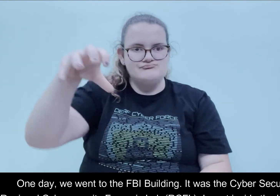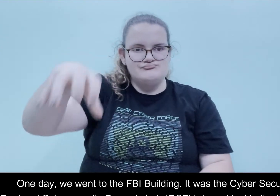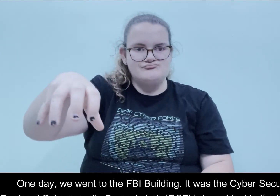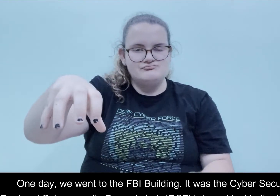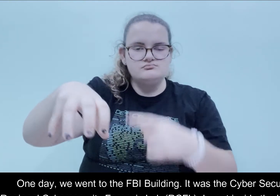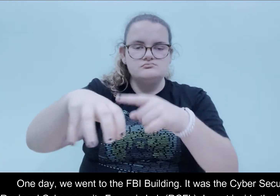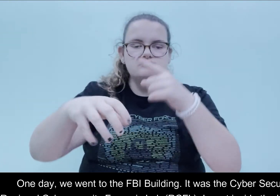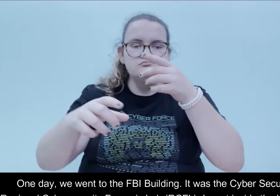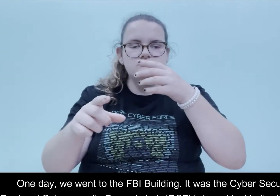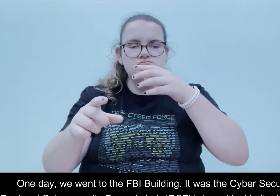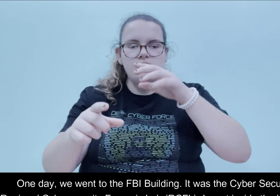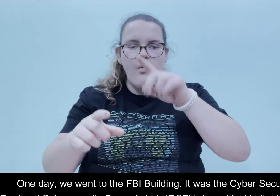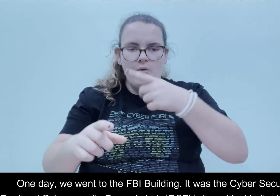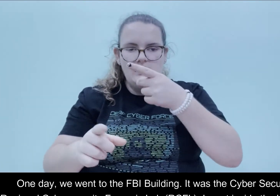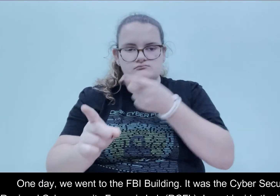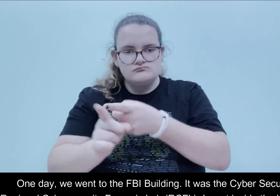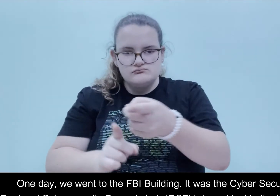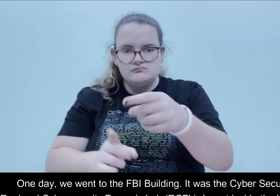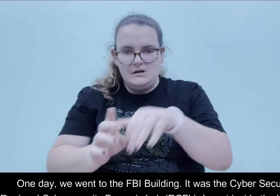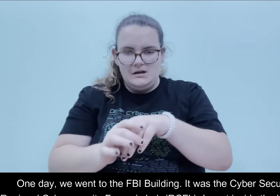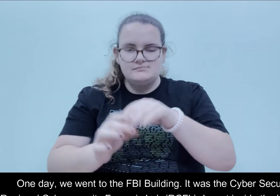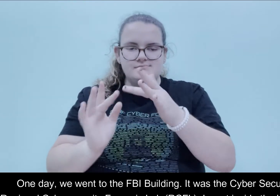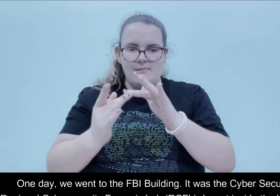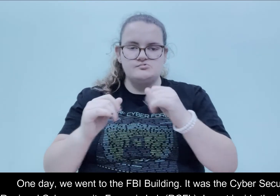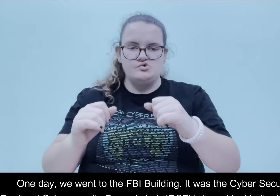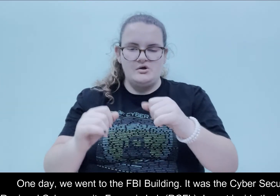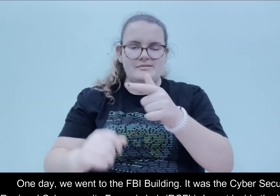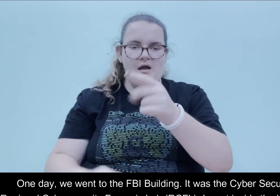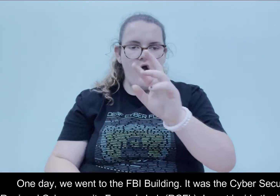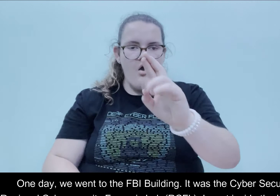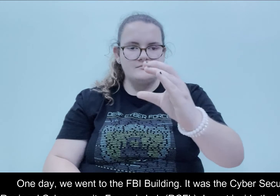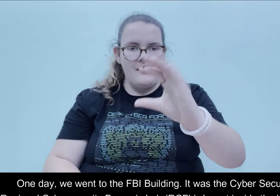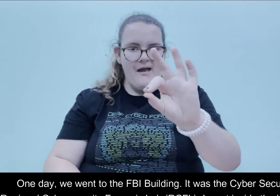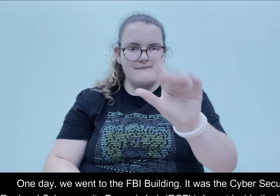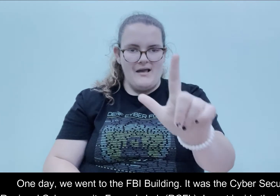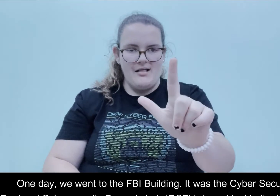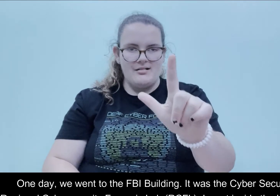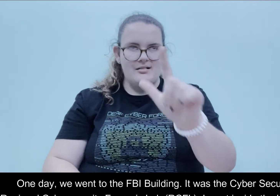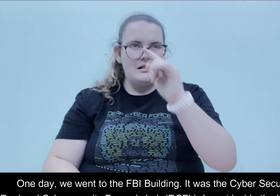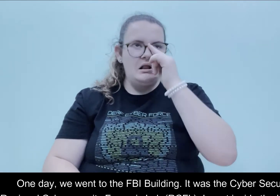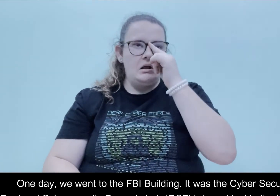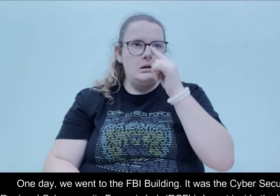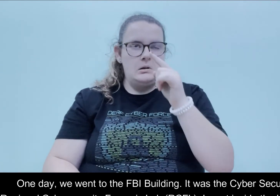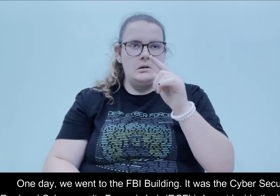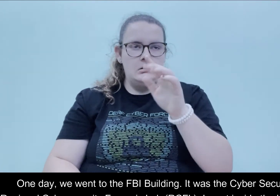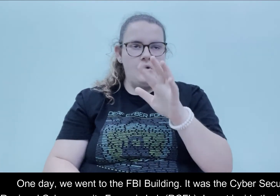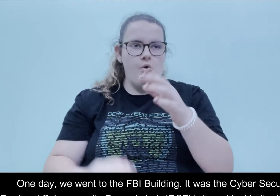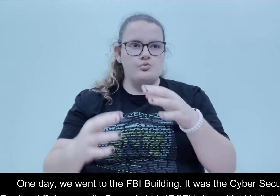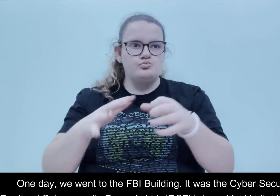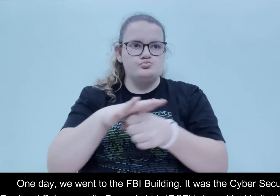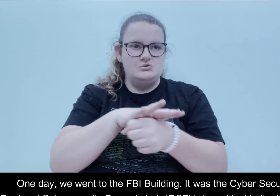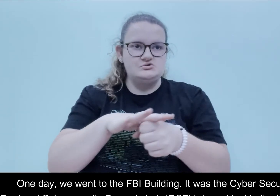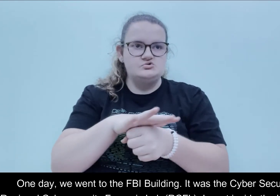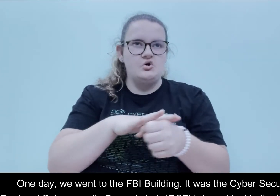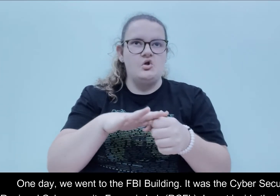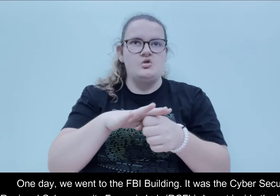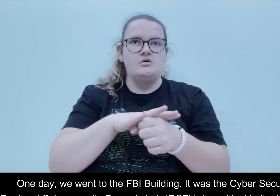went out to an actual FBI building. And it was RCFL,